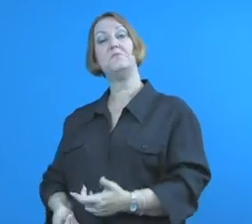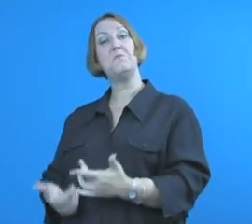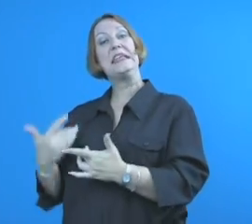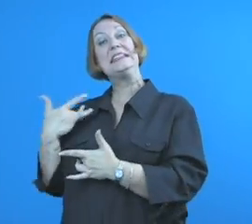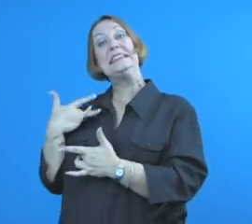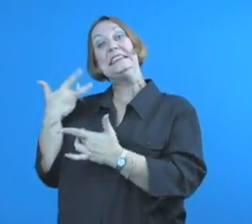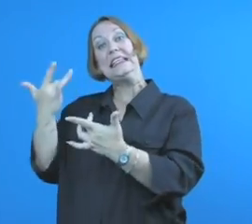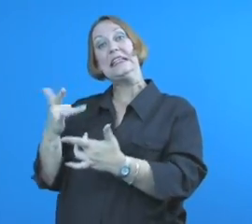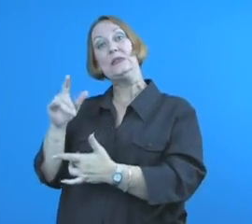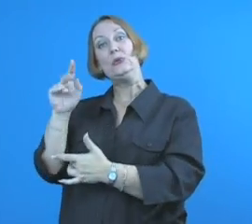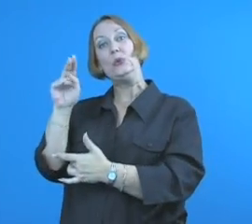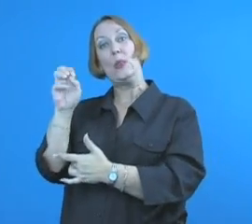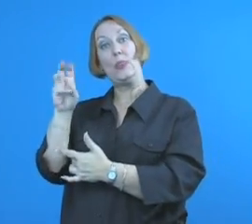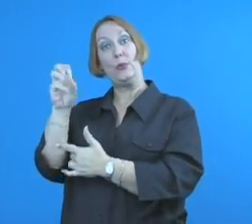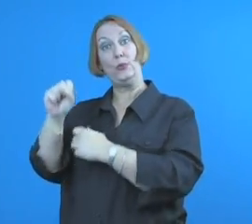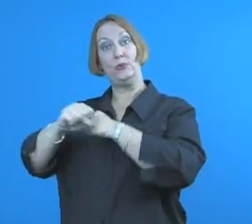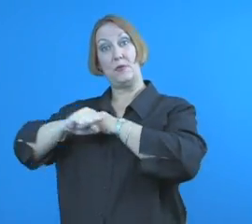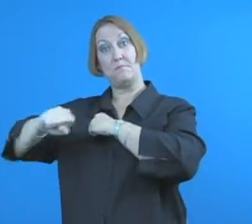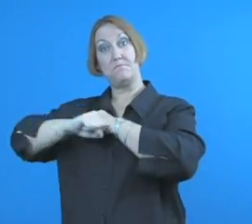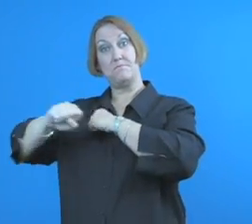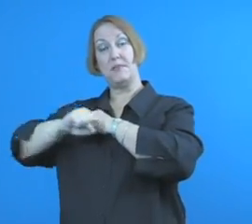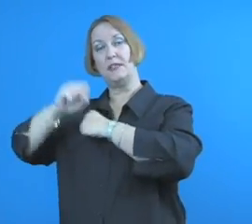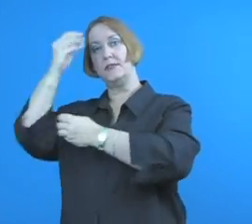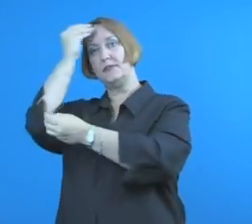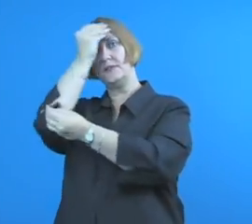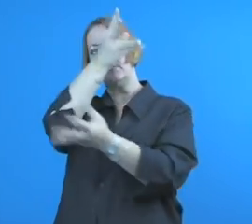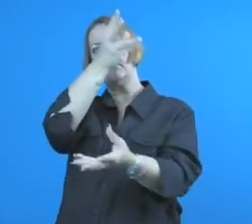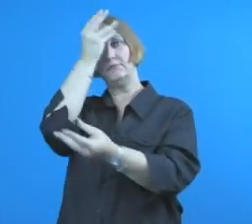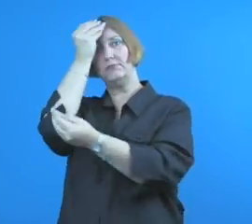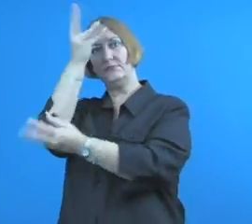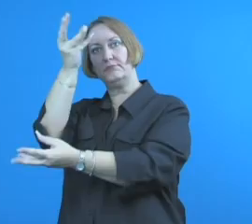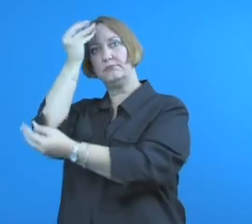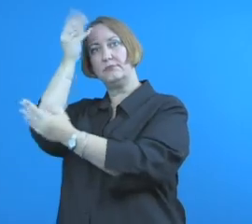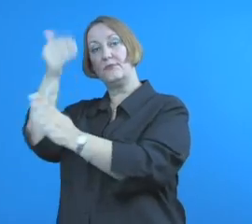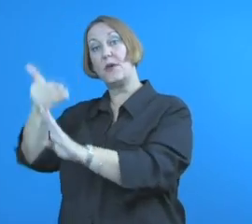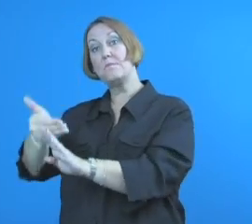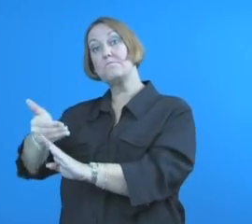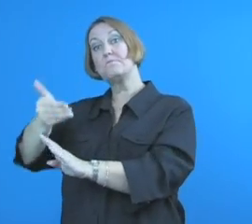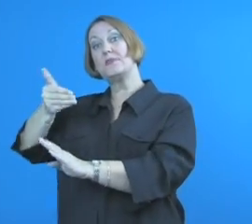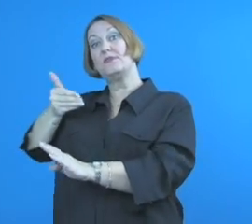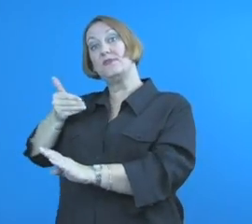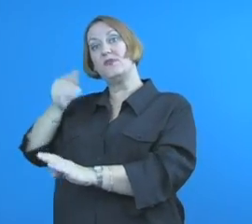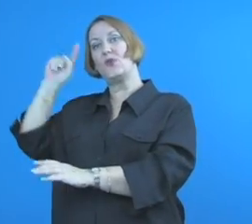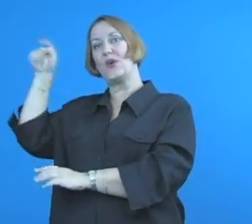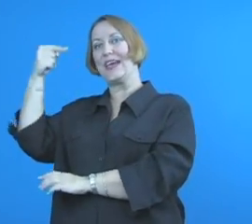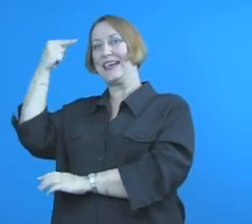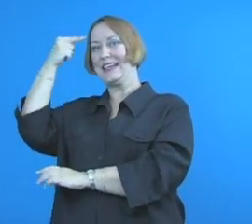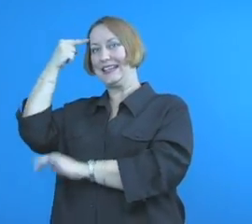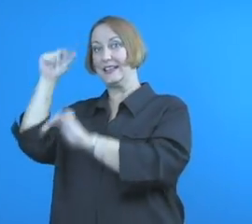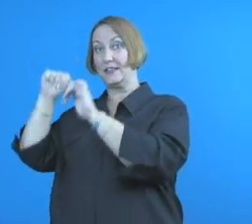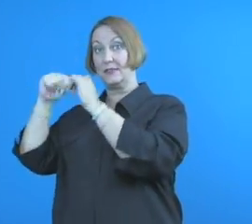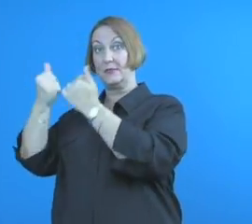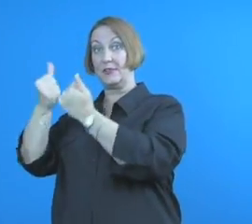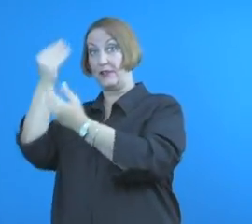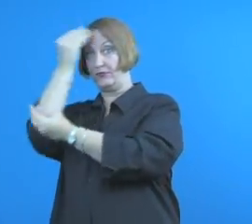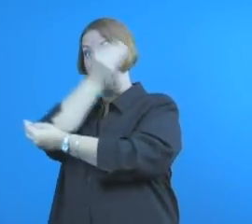Most of the time, the news media puts out these type of alerts far in advance of anything that is issued by any governmental authority.